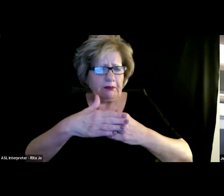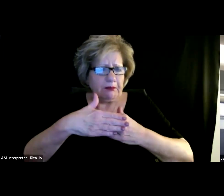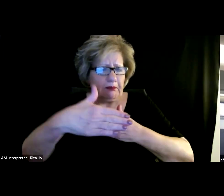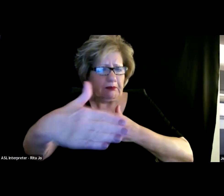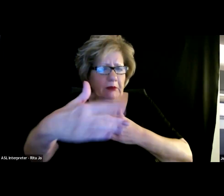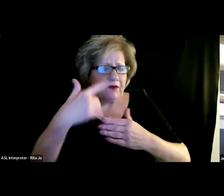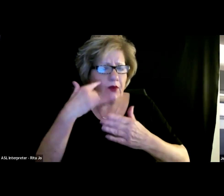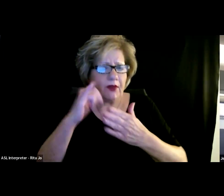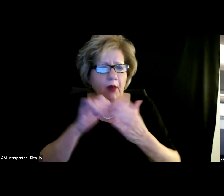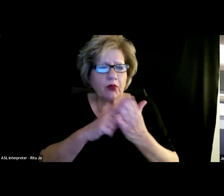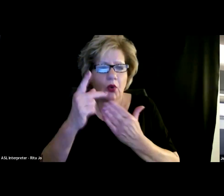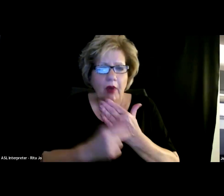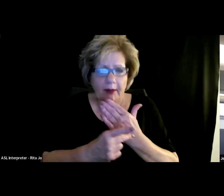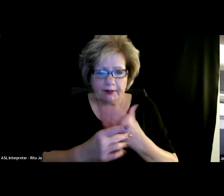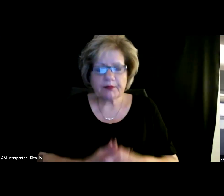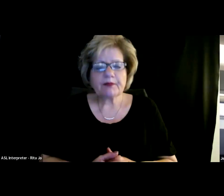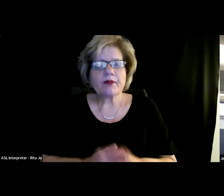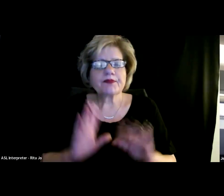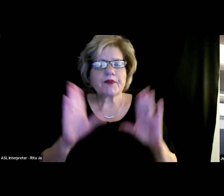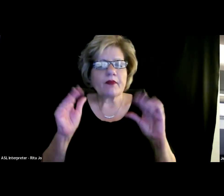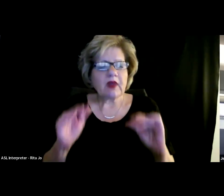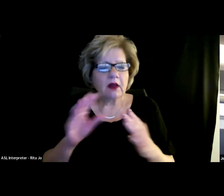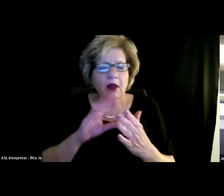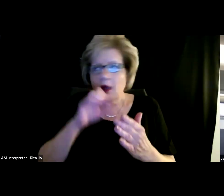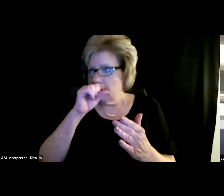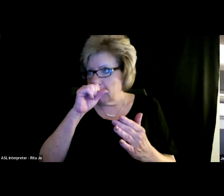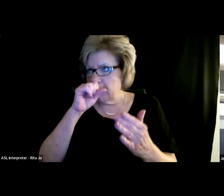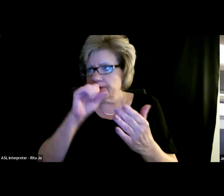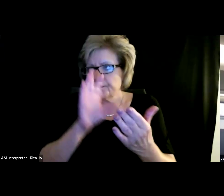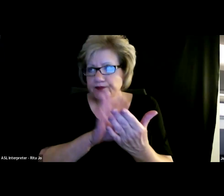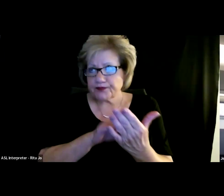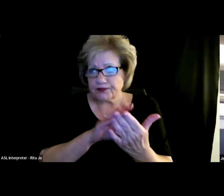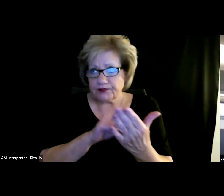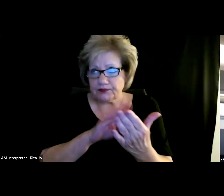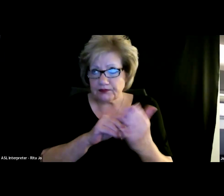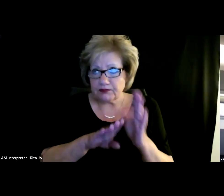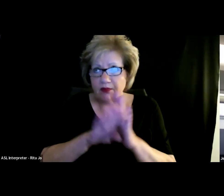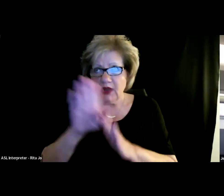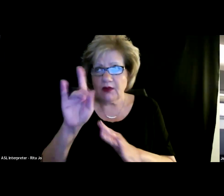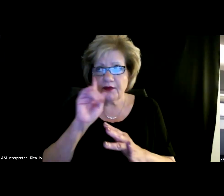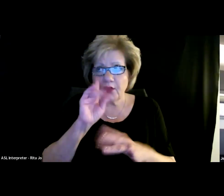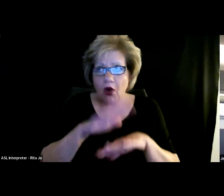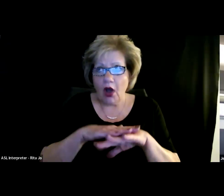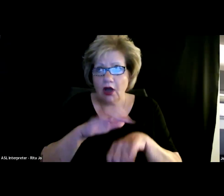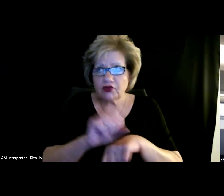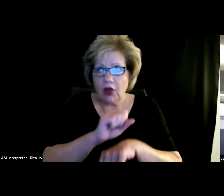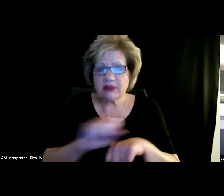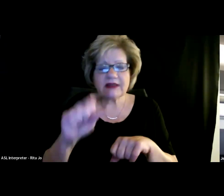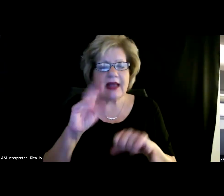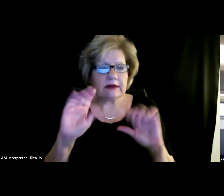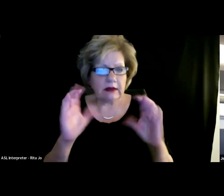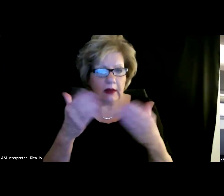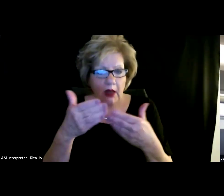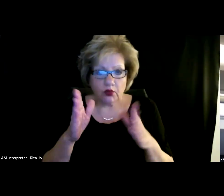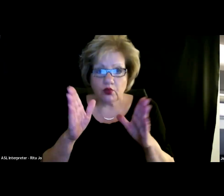individuals. The learning development plans can apply both on job as well as in classroom. And this is also as much